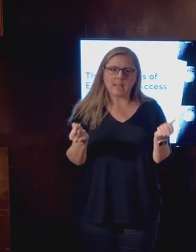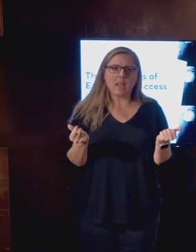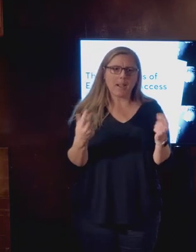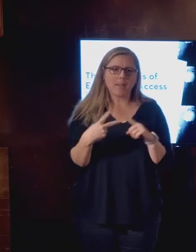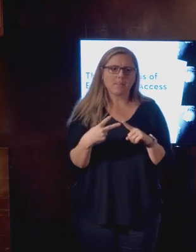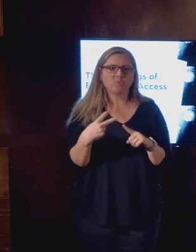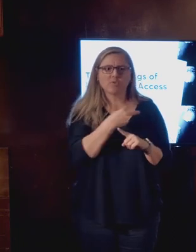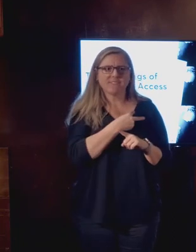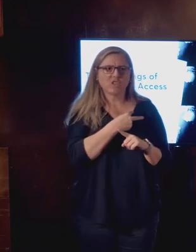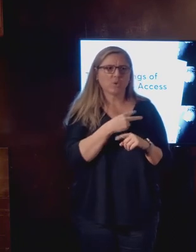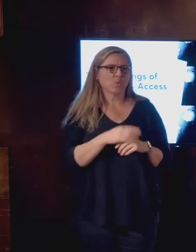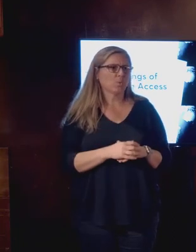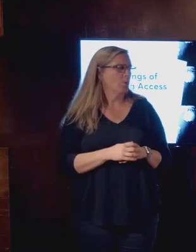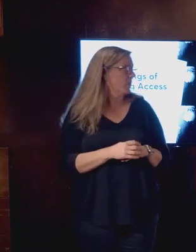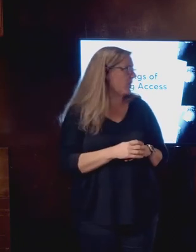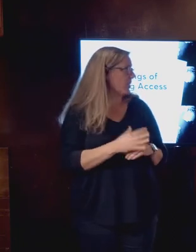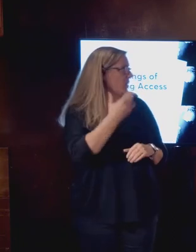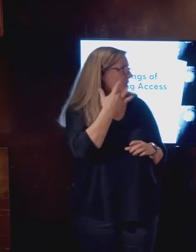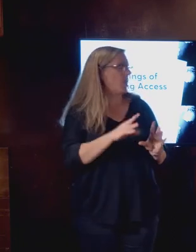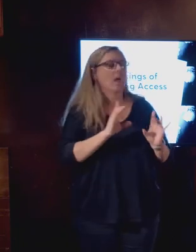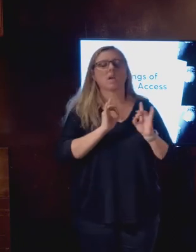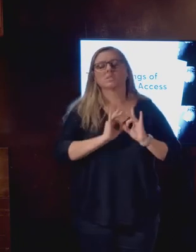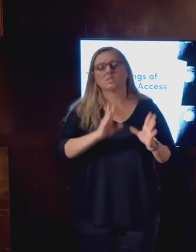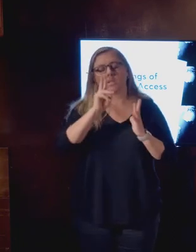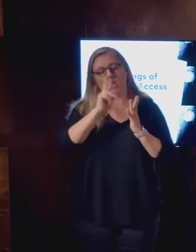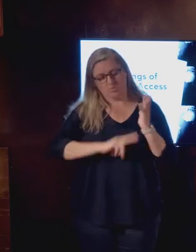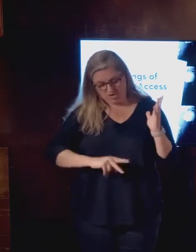reviews, you know, as soon as you start reading them, you go,